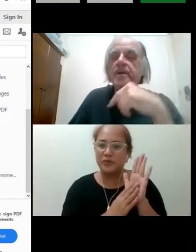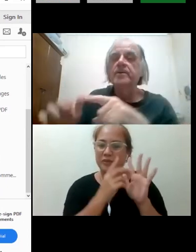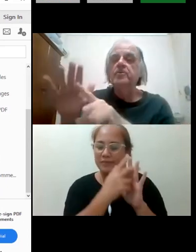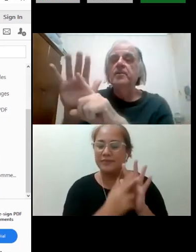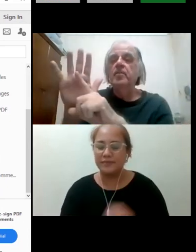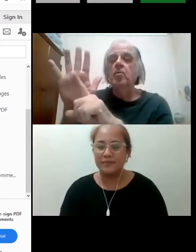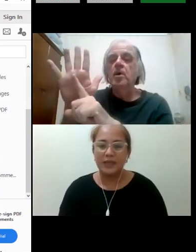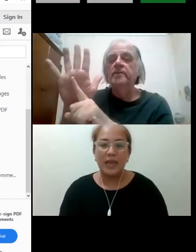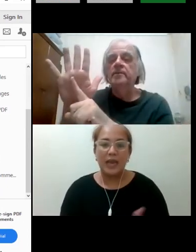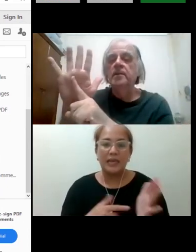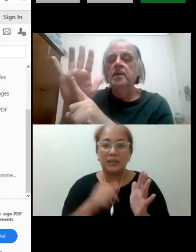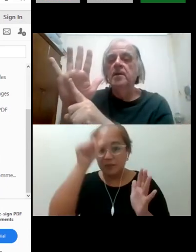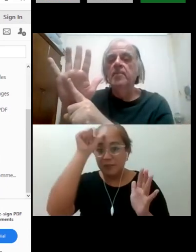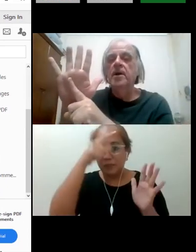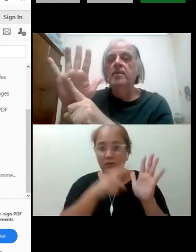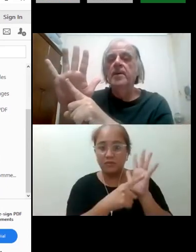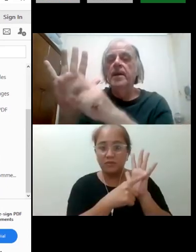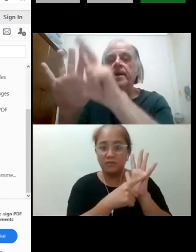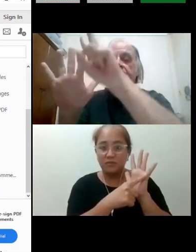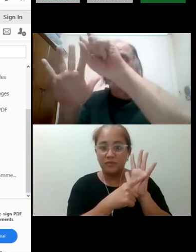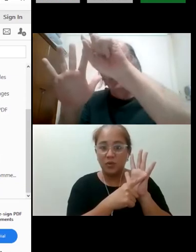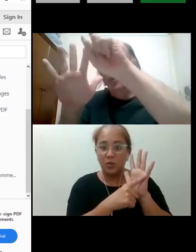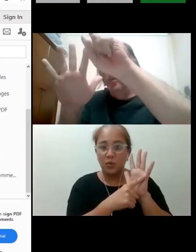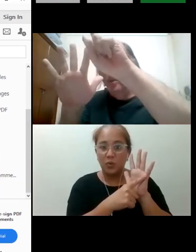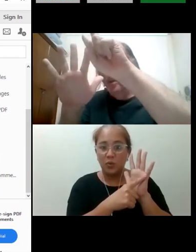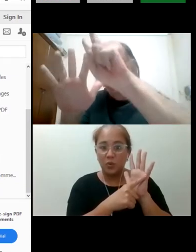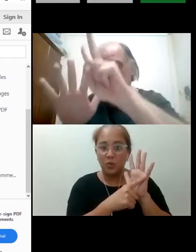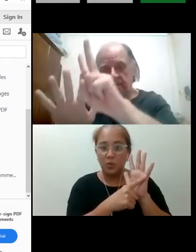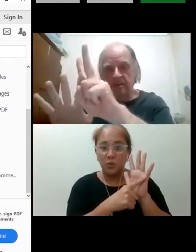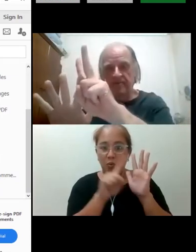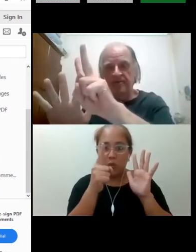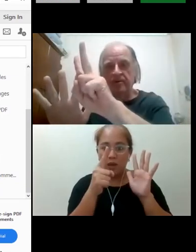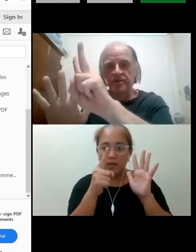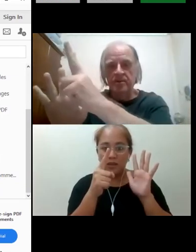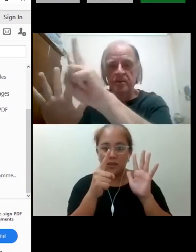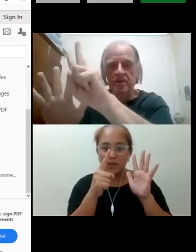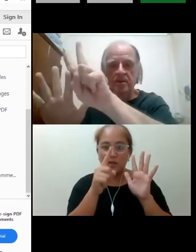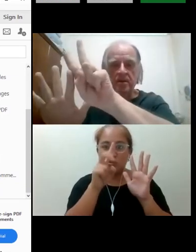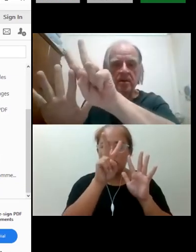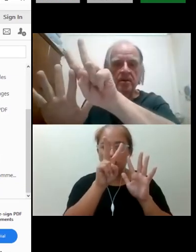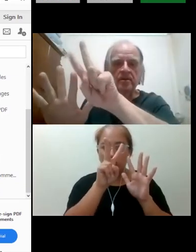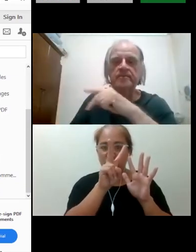So again, you remember 1 palm and 2 fingers.